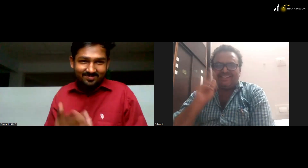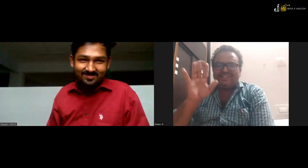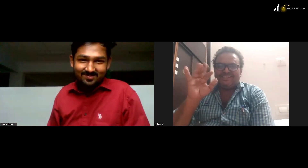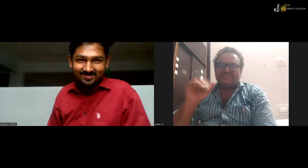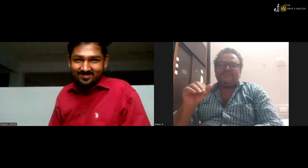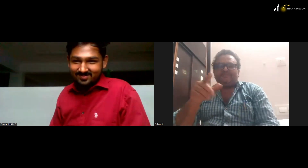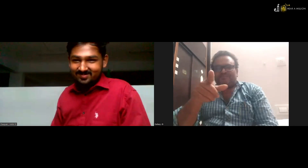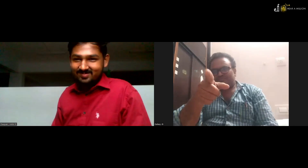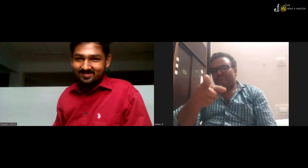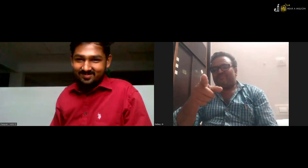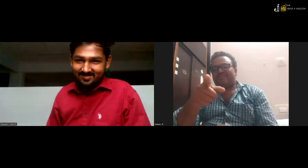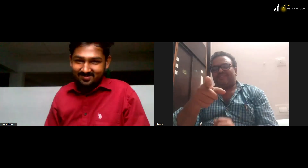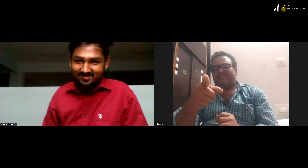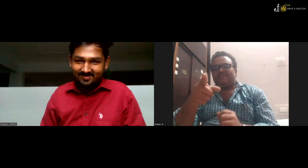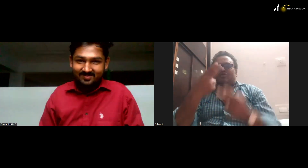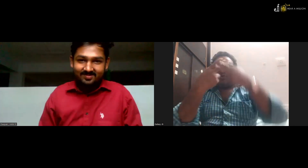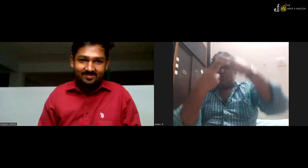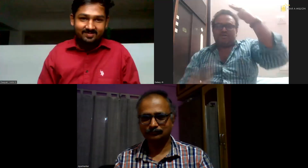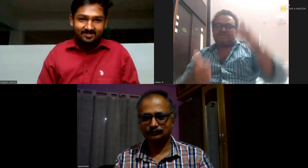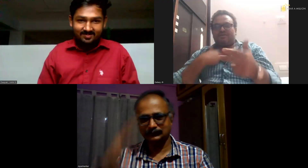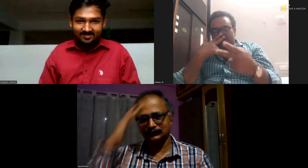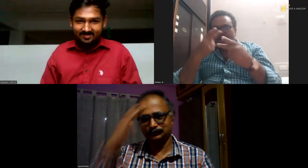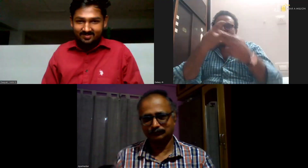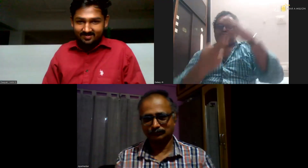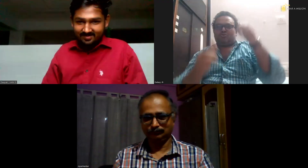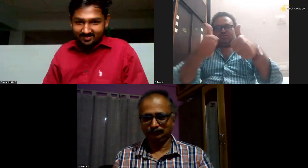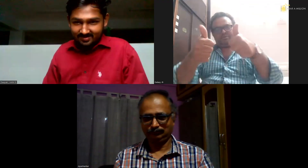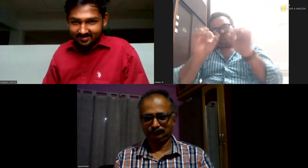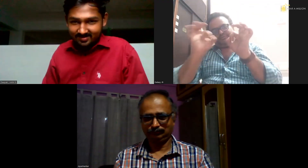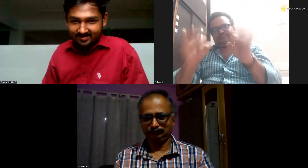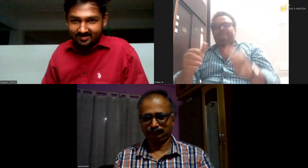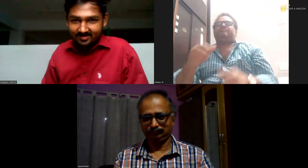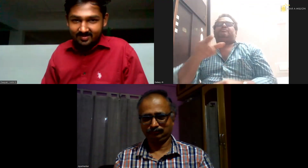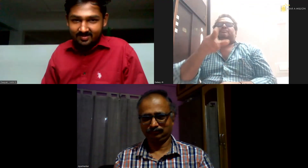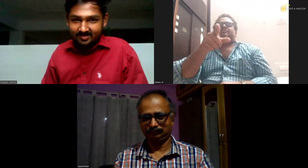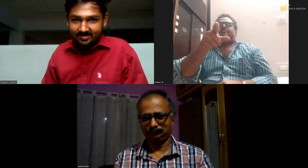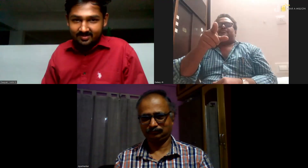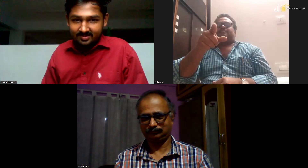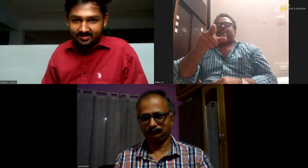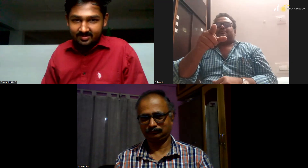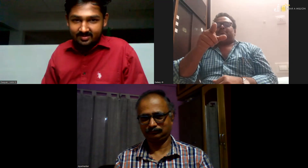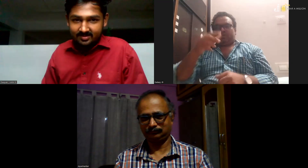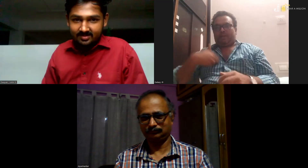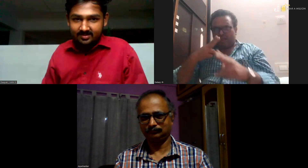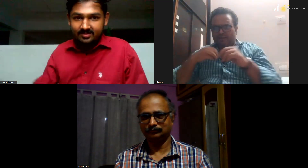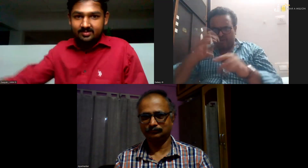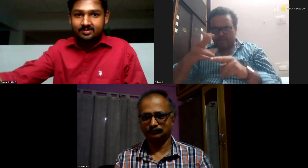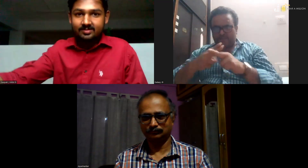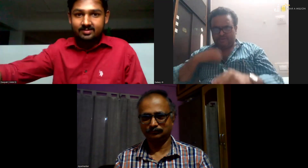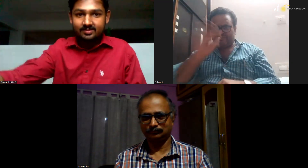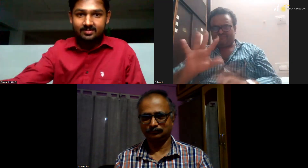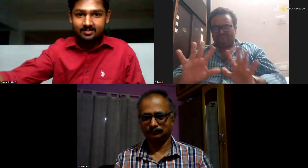So I wanted to have a question with the Jai Shankar ji. So I really liked your experience, you know, what you